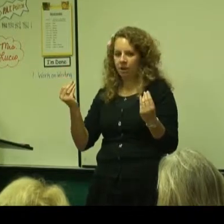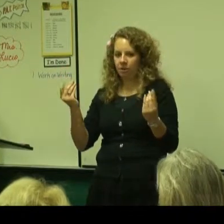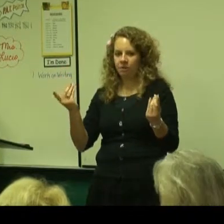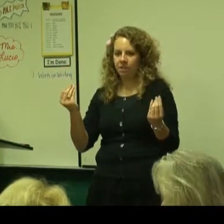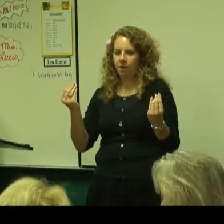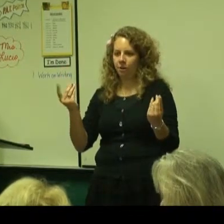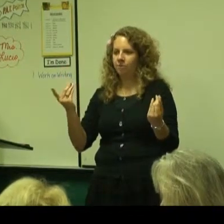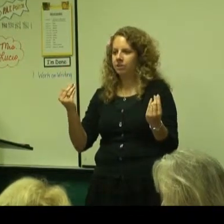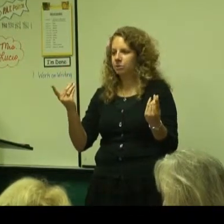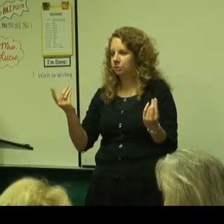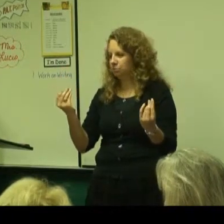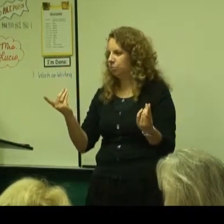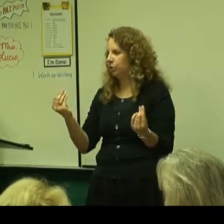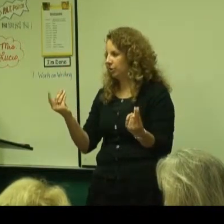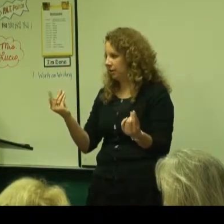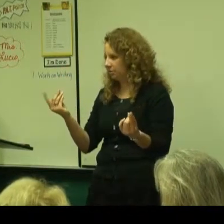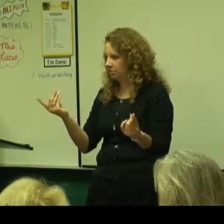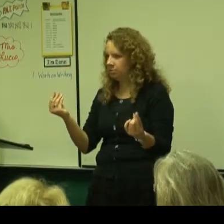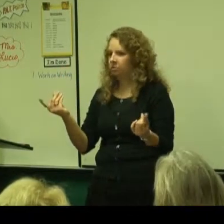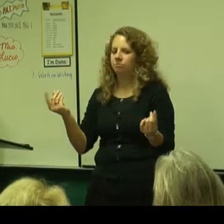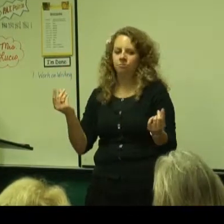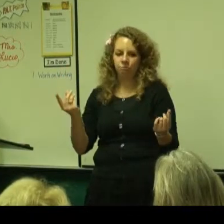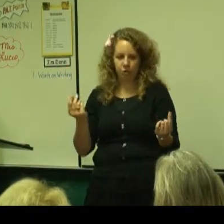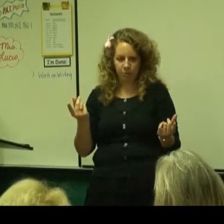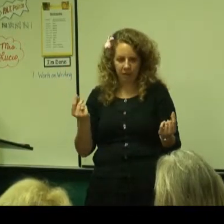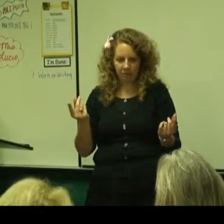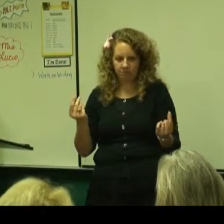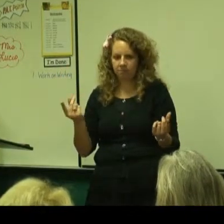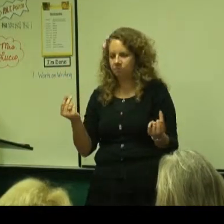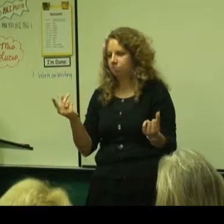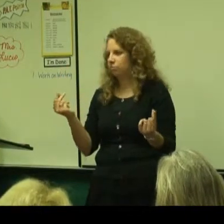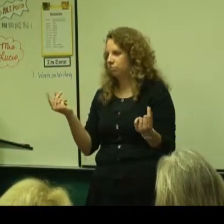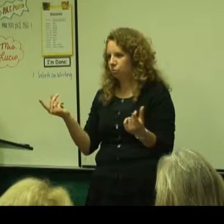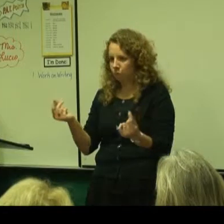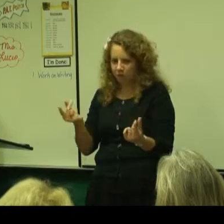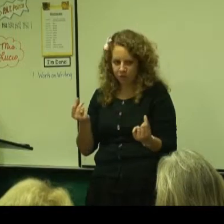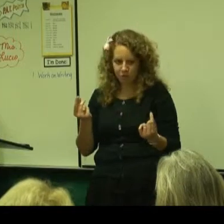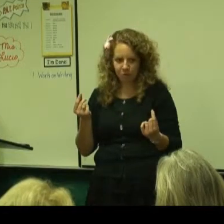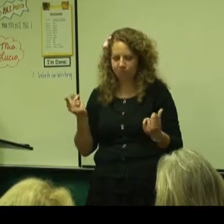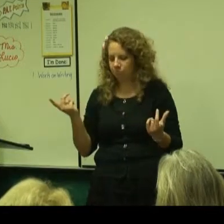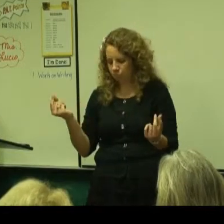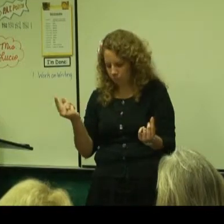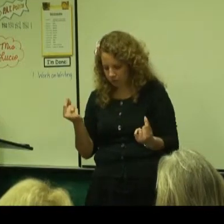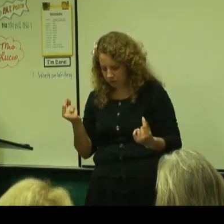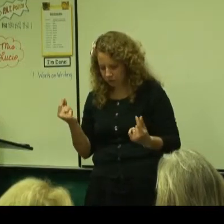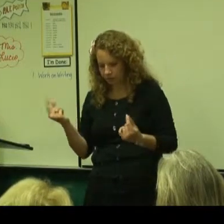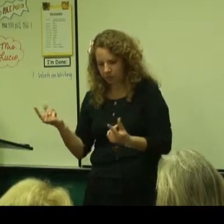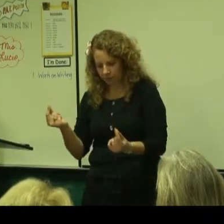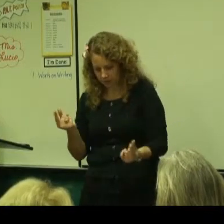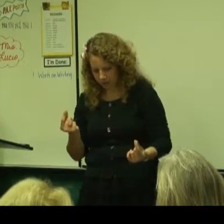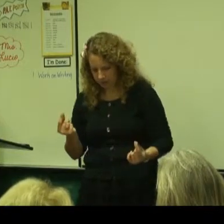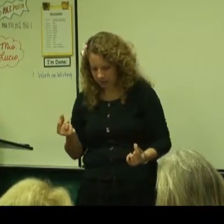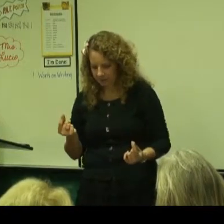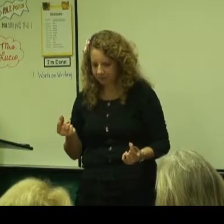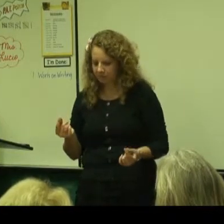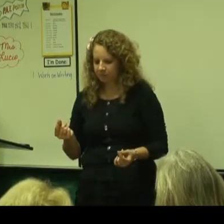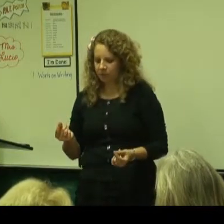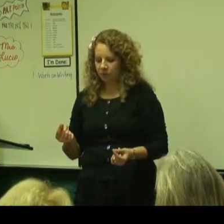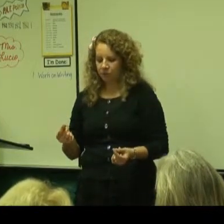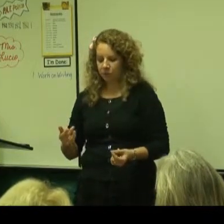D-O, D-O is where you get doing what do. You're doing what do you want to do like that.